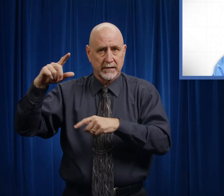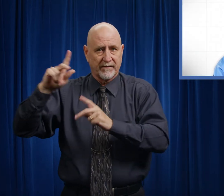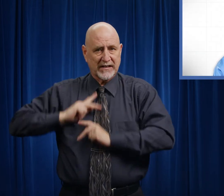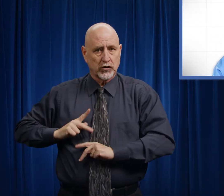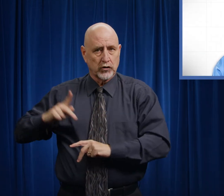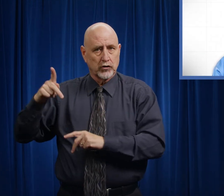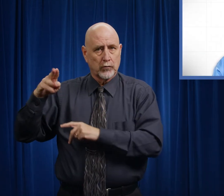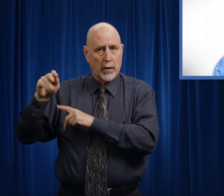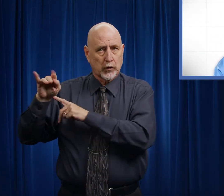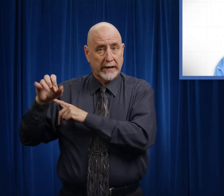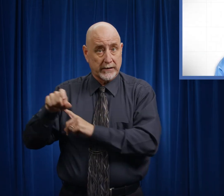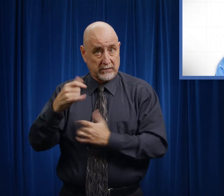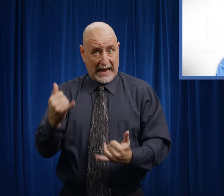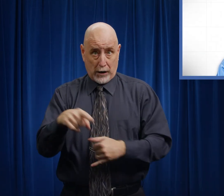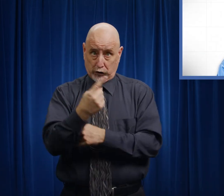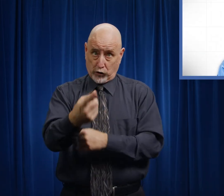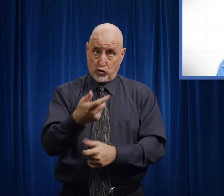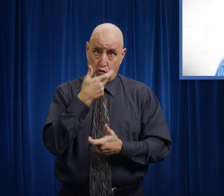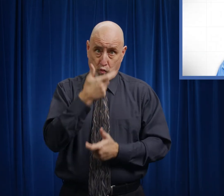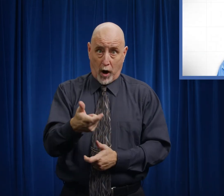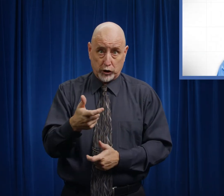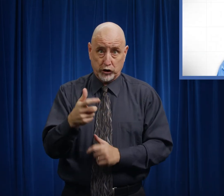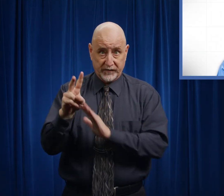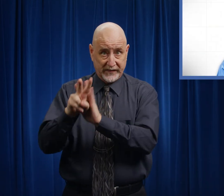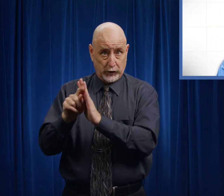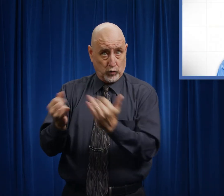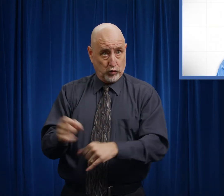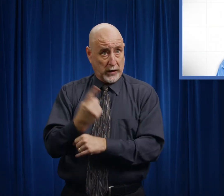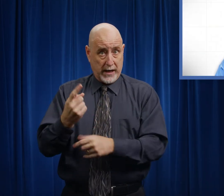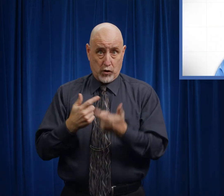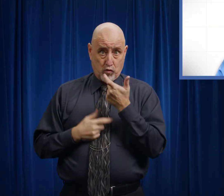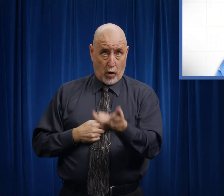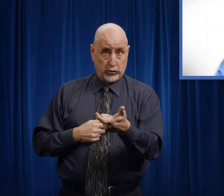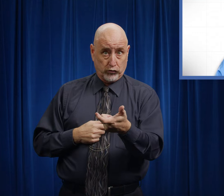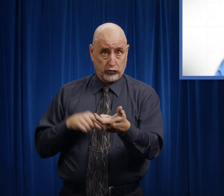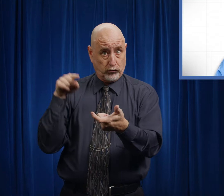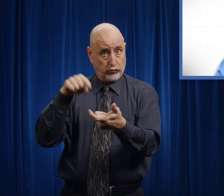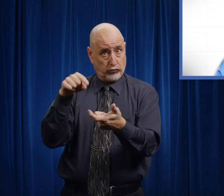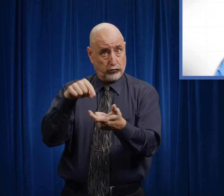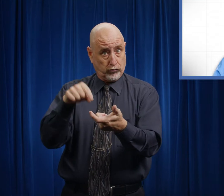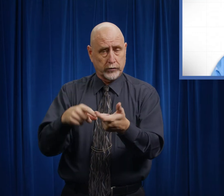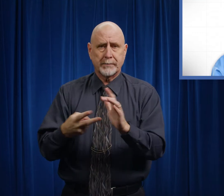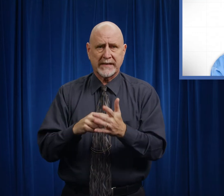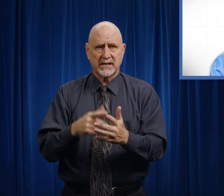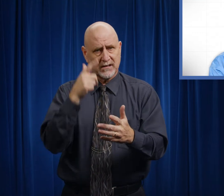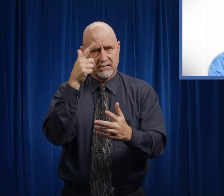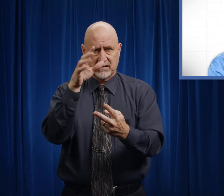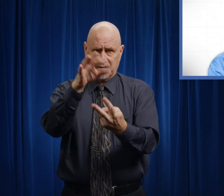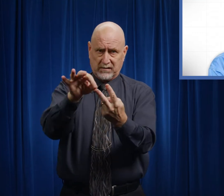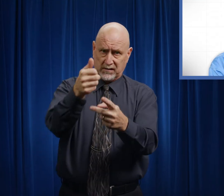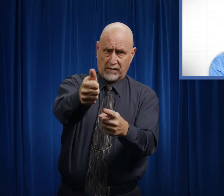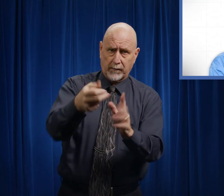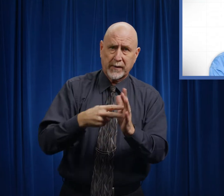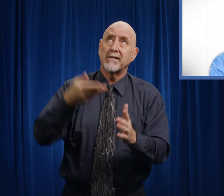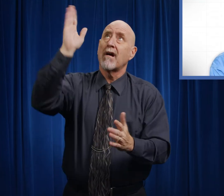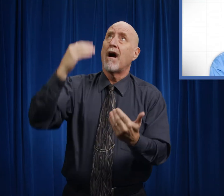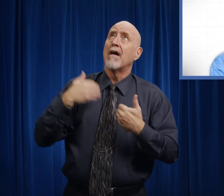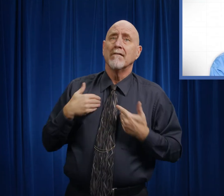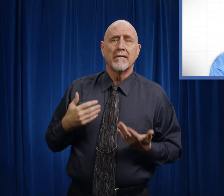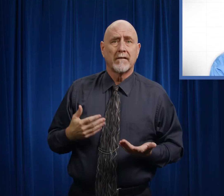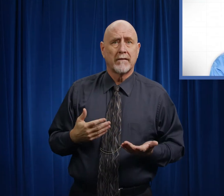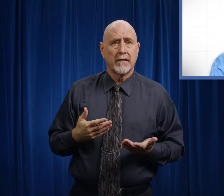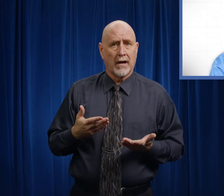you are watching this video of your own volition, then the fact of the matter is there has to be a God